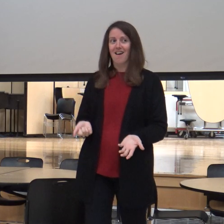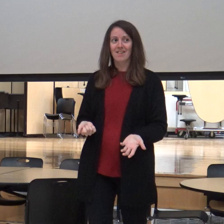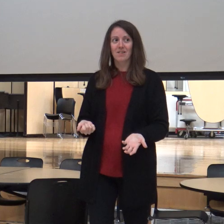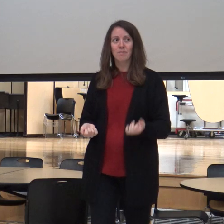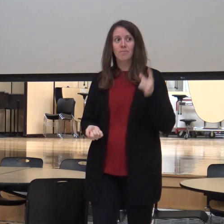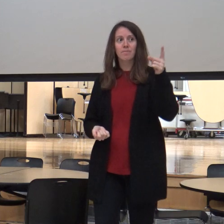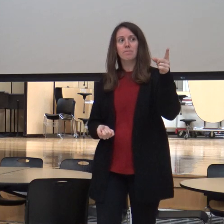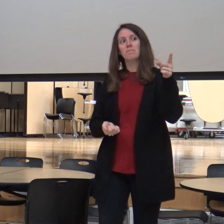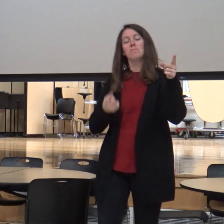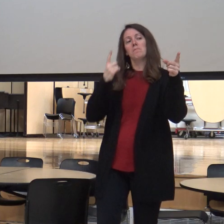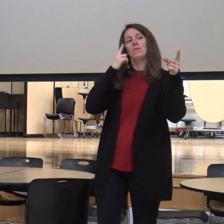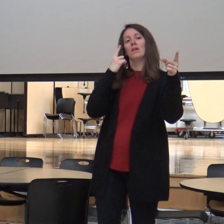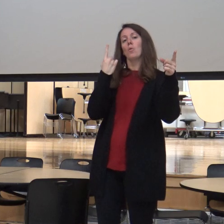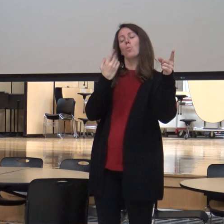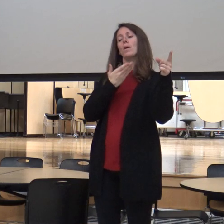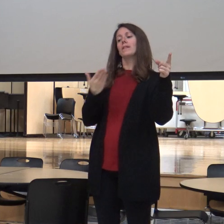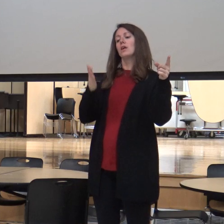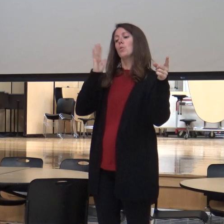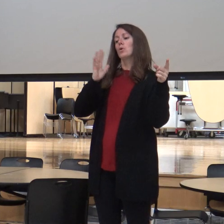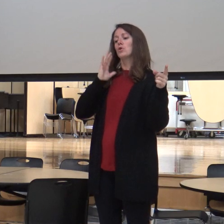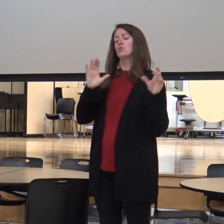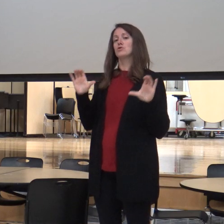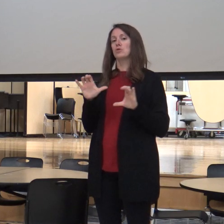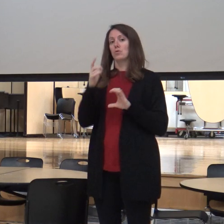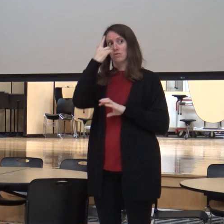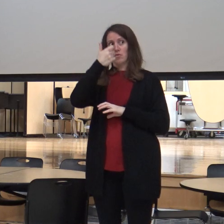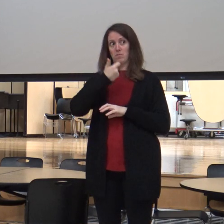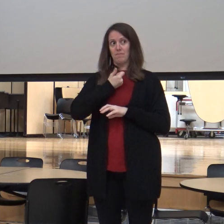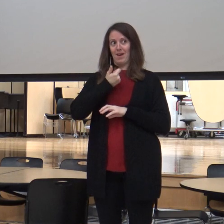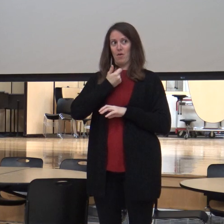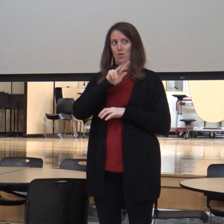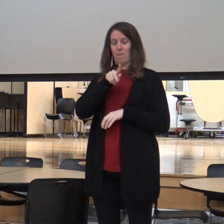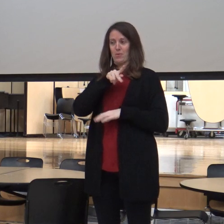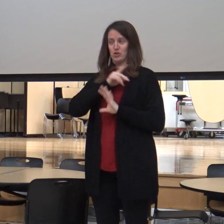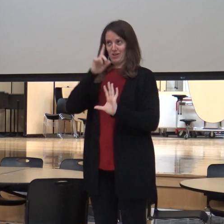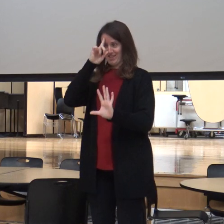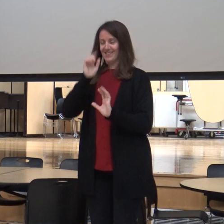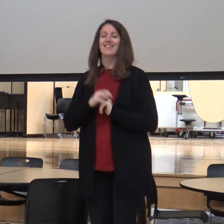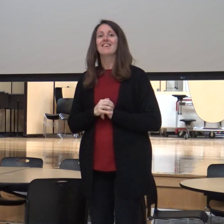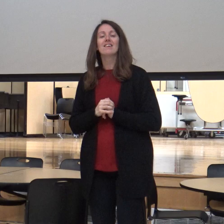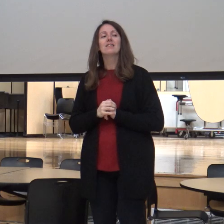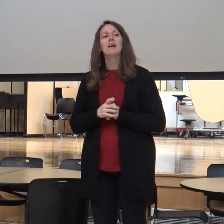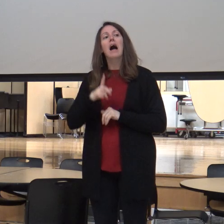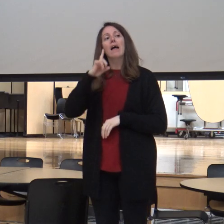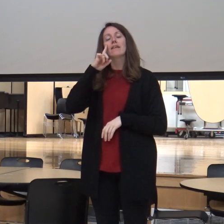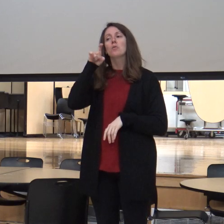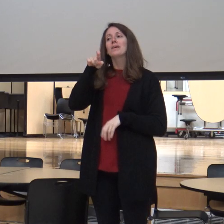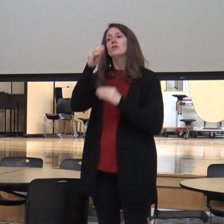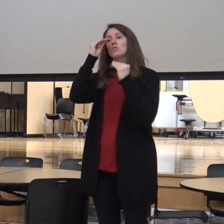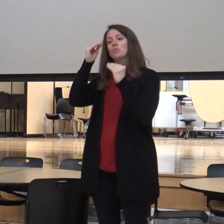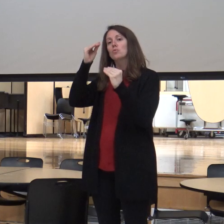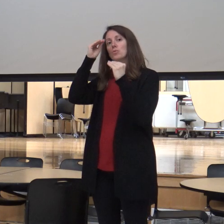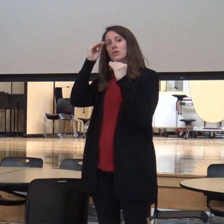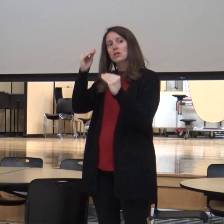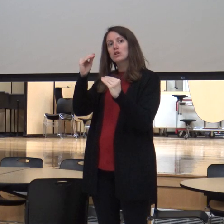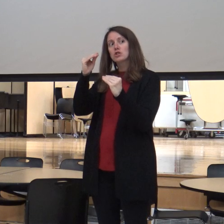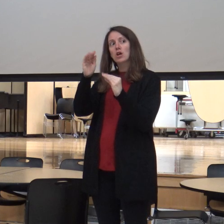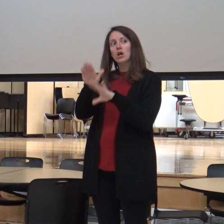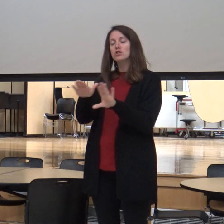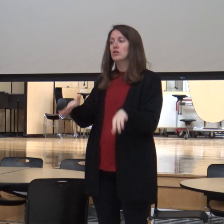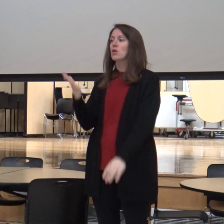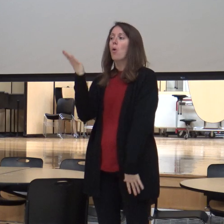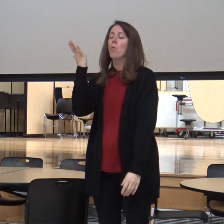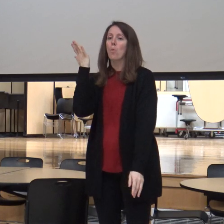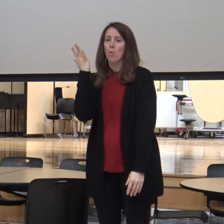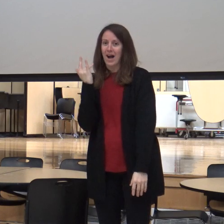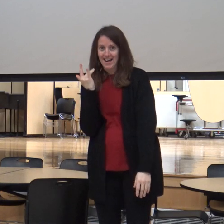I think one thing that we need to do, just from my own personal thought here, is that I think we need to teach our children why. I